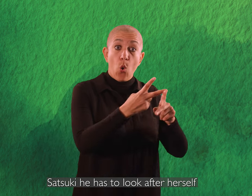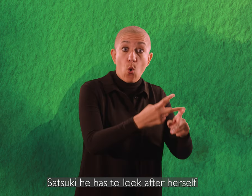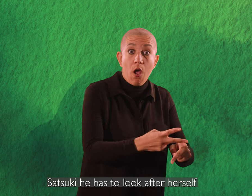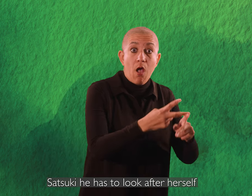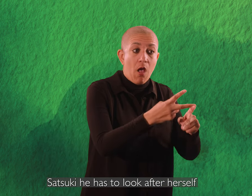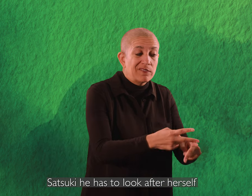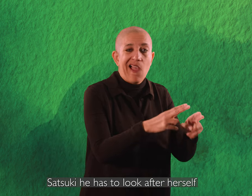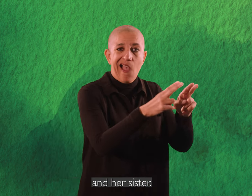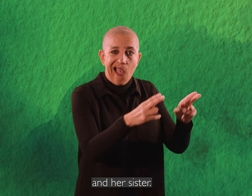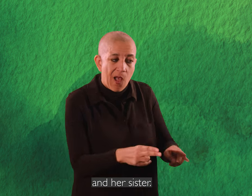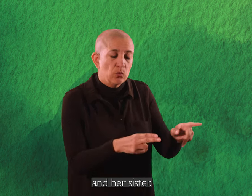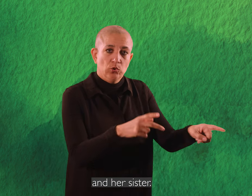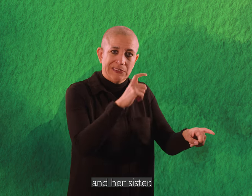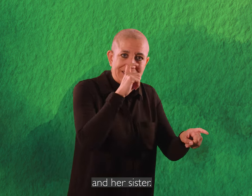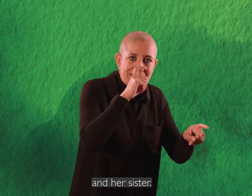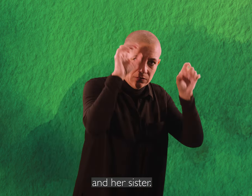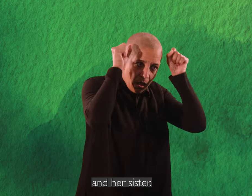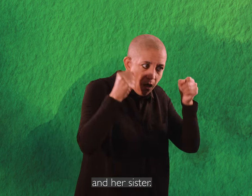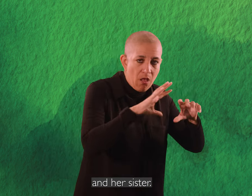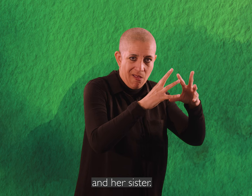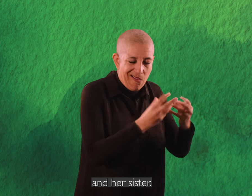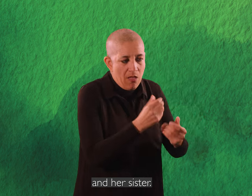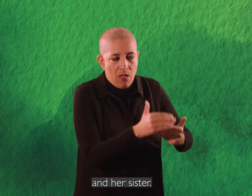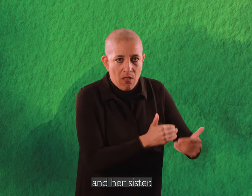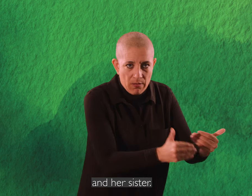Satsuki has to look after herself and her sister.